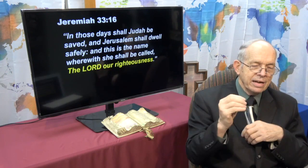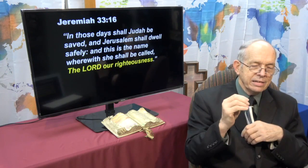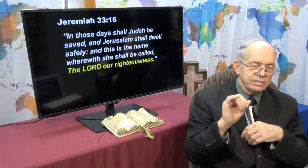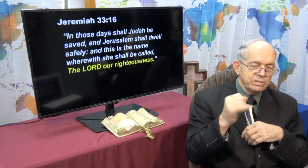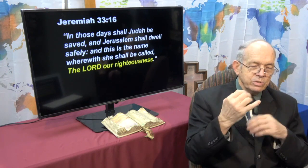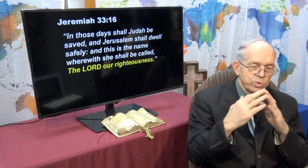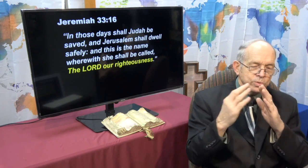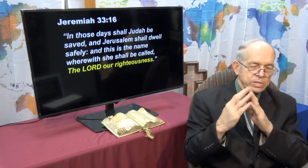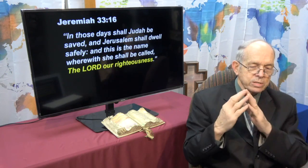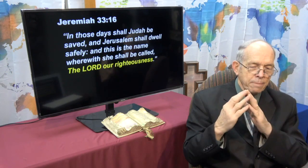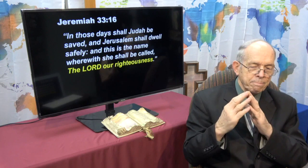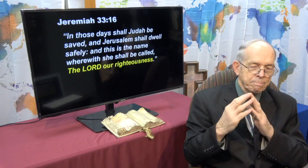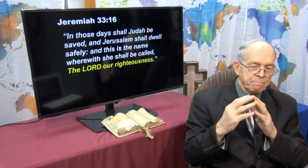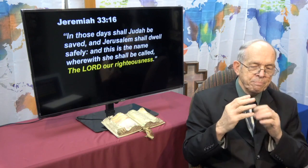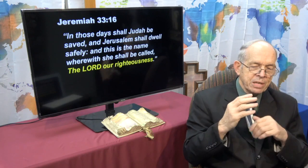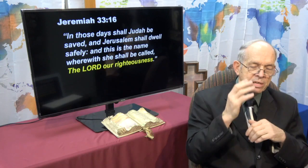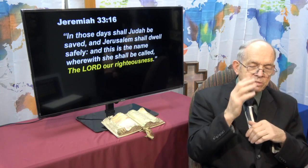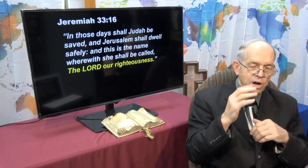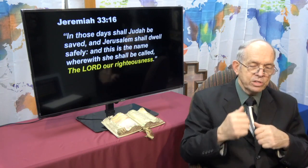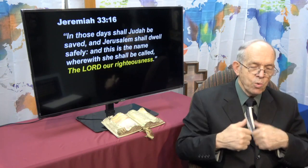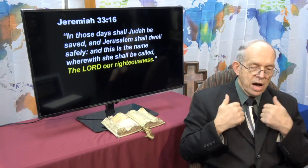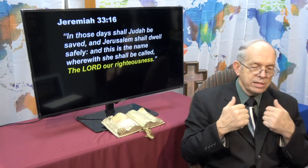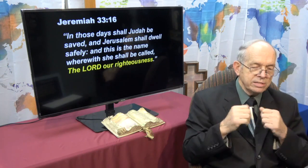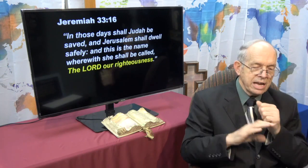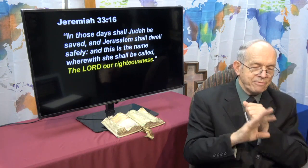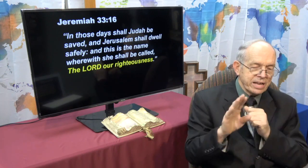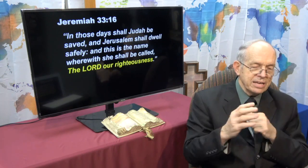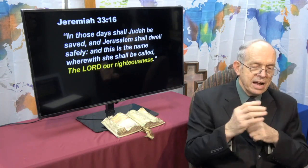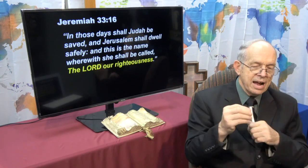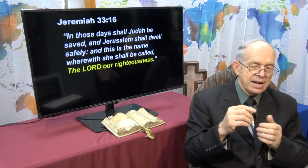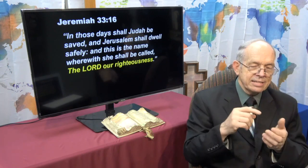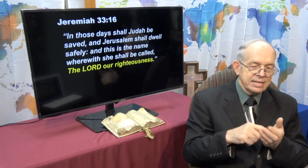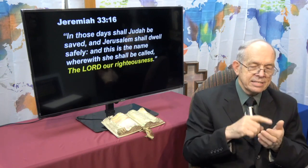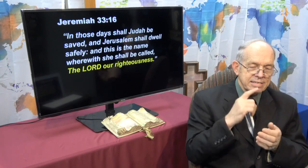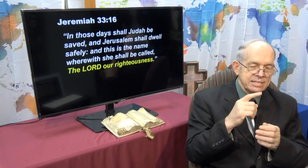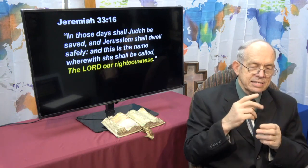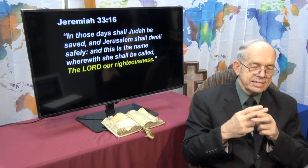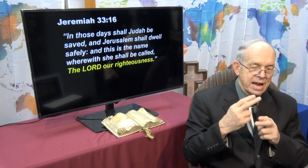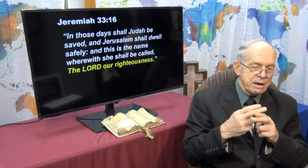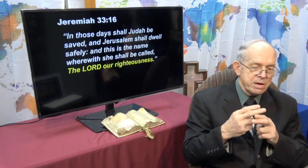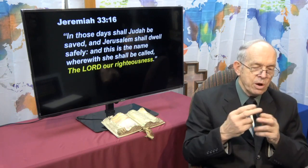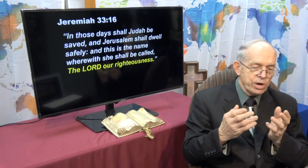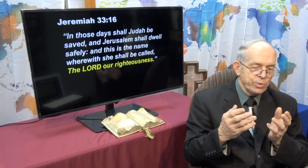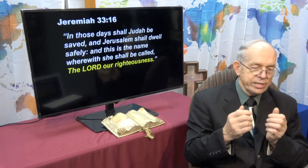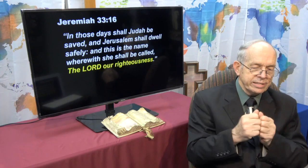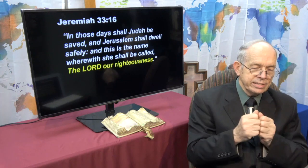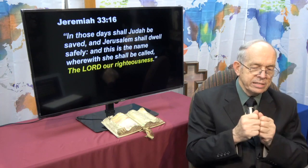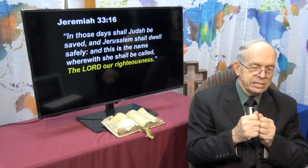and Jerusalem shall derive safety, and this is the name wherewith